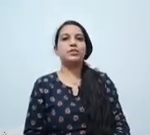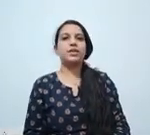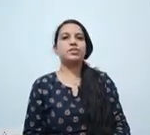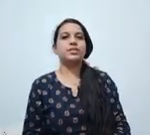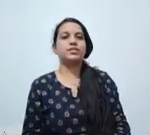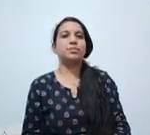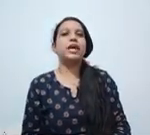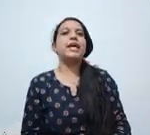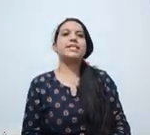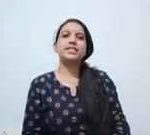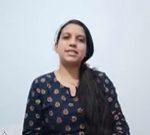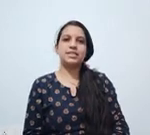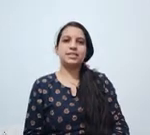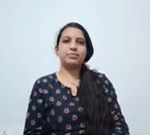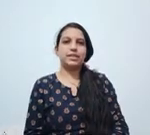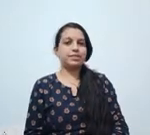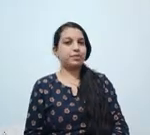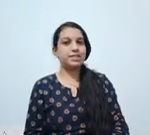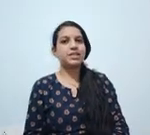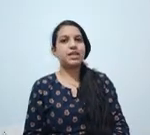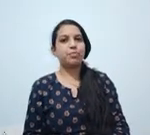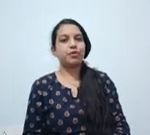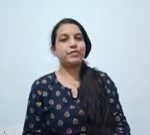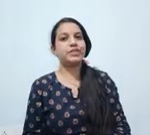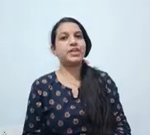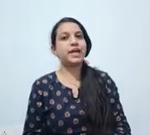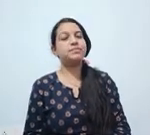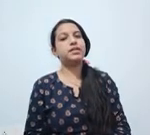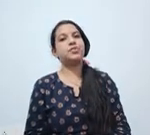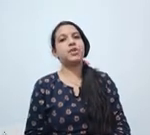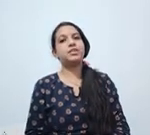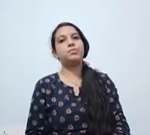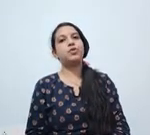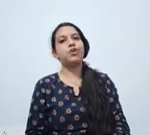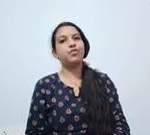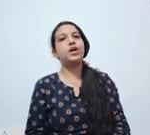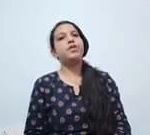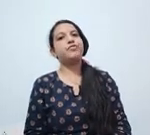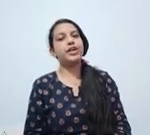circulatory system. It is the system that is present in our body which helps in the transport of